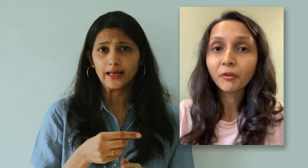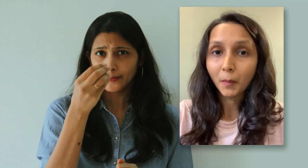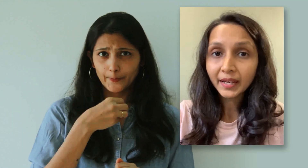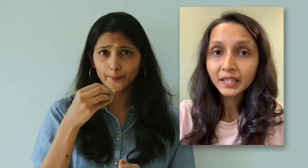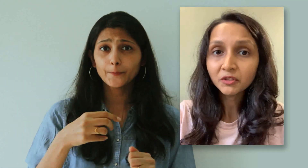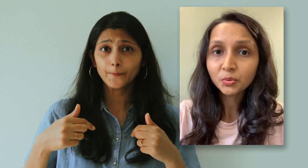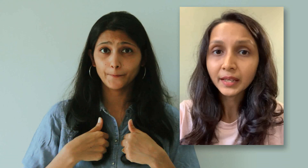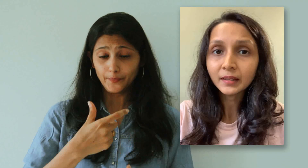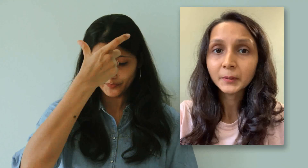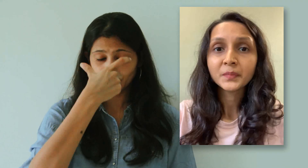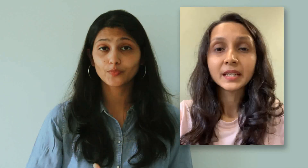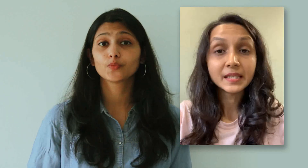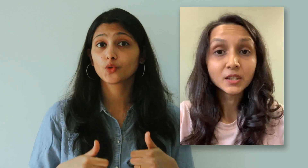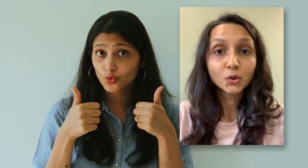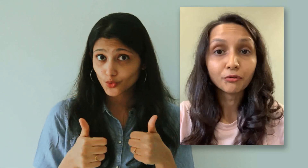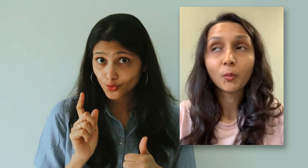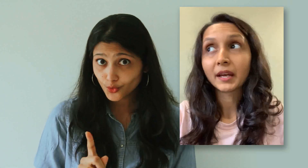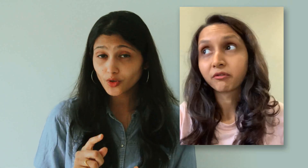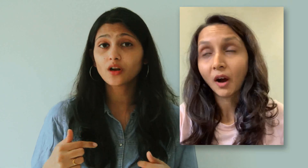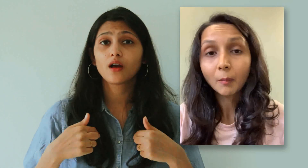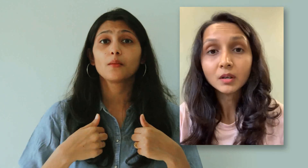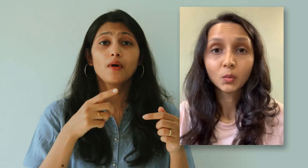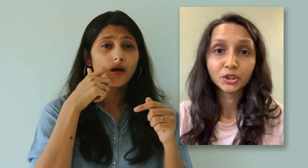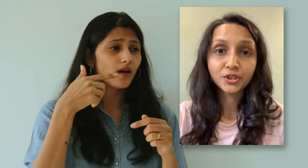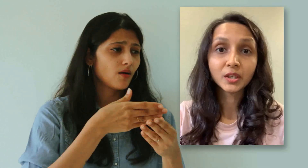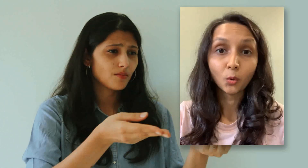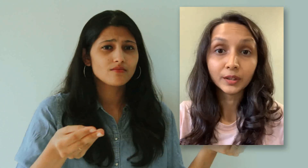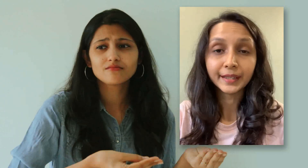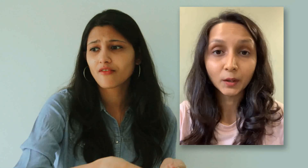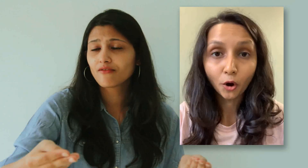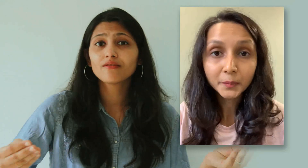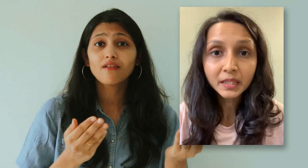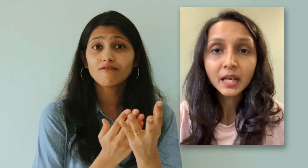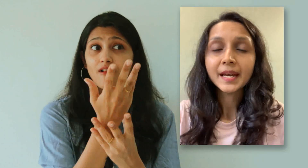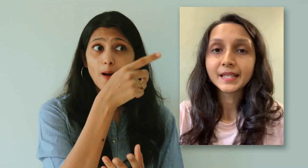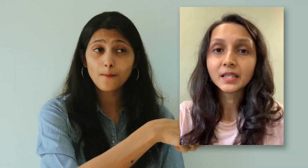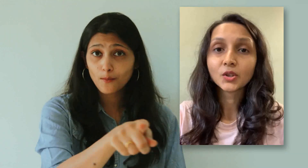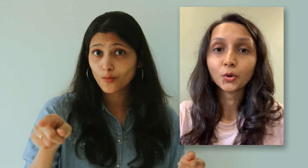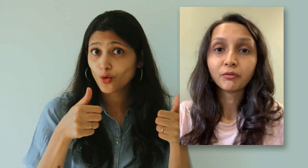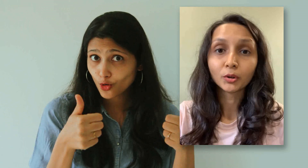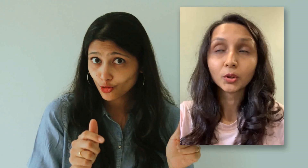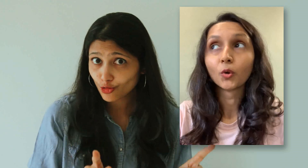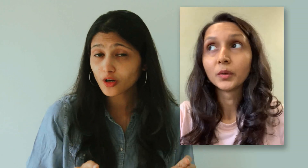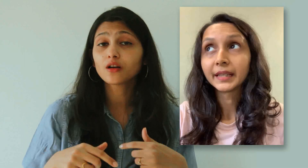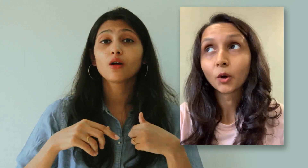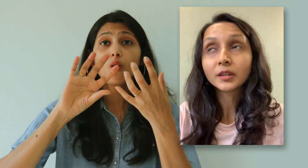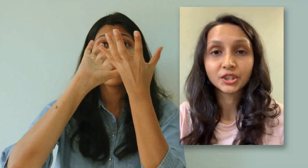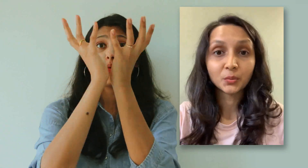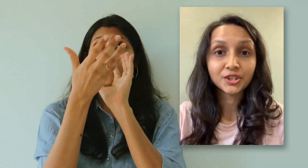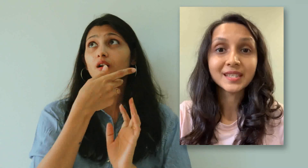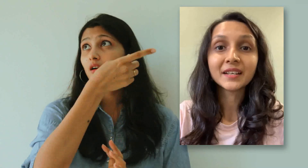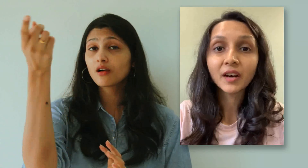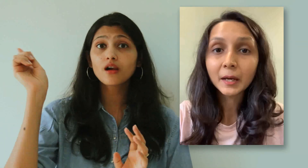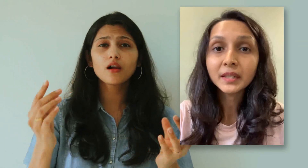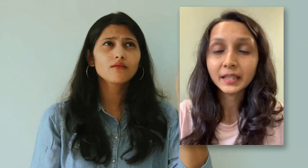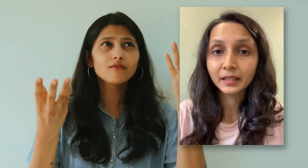good for my individual health? Is this good for my farmer, which is the local economy? Is this good for the global ecology, which